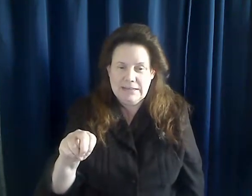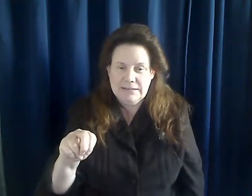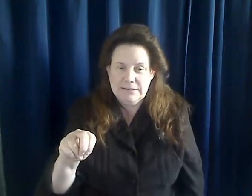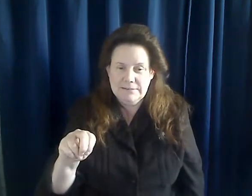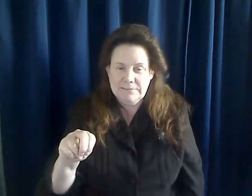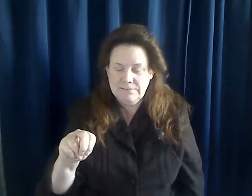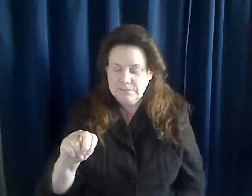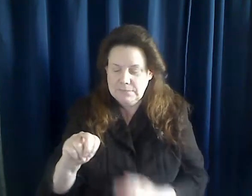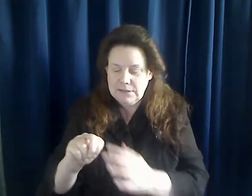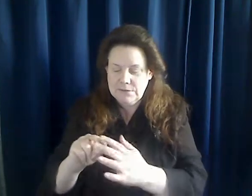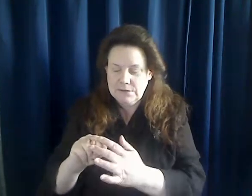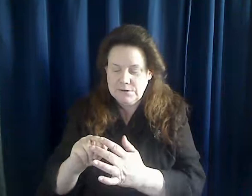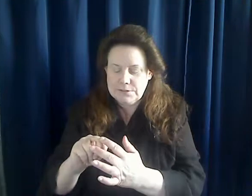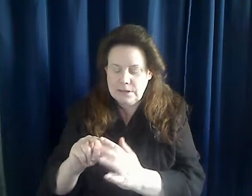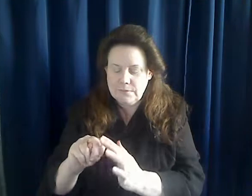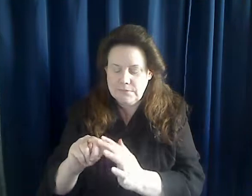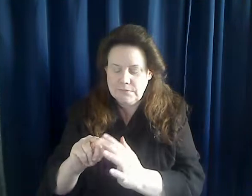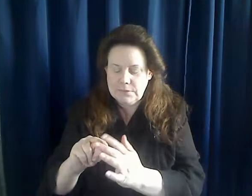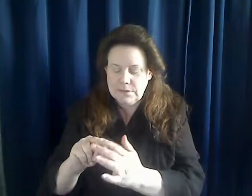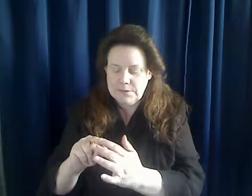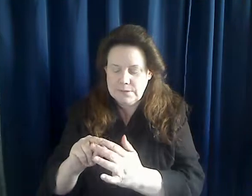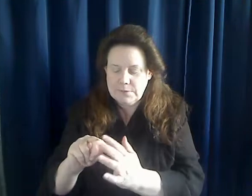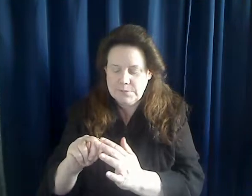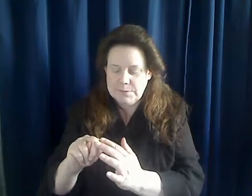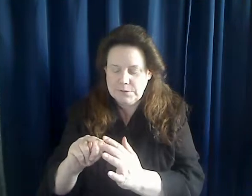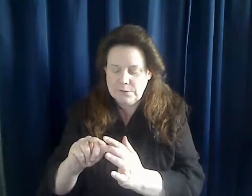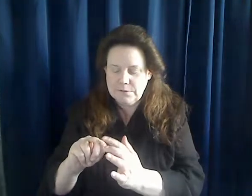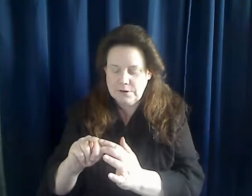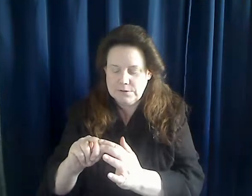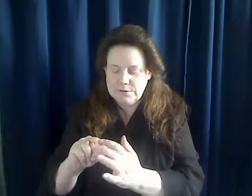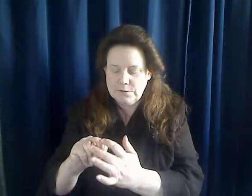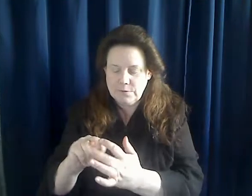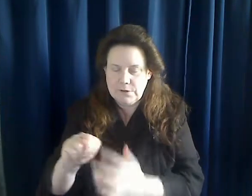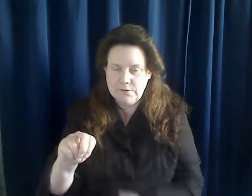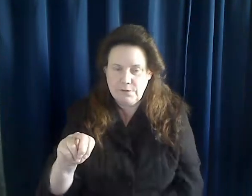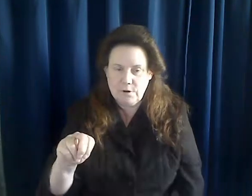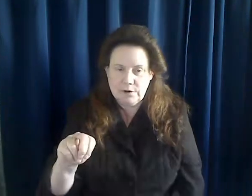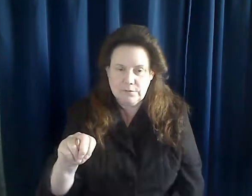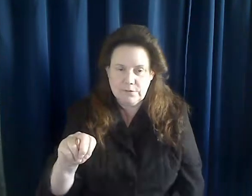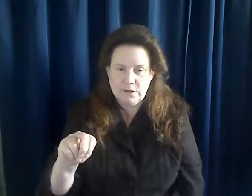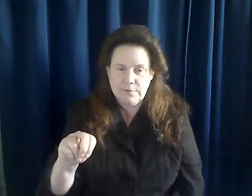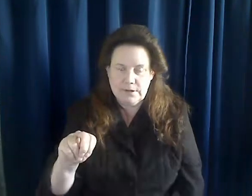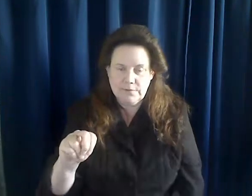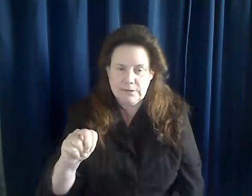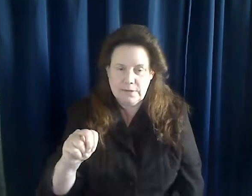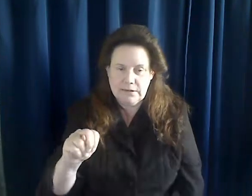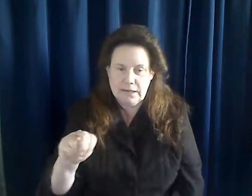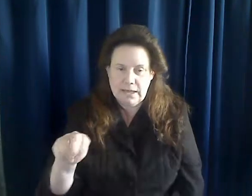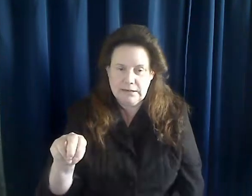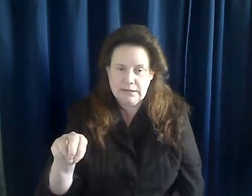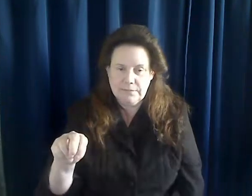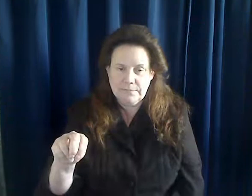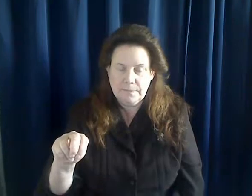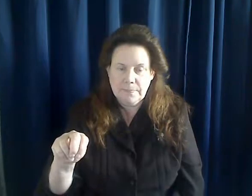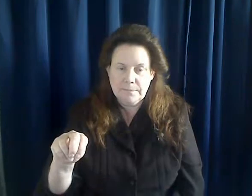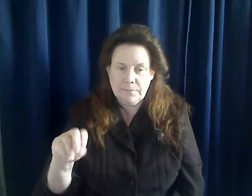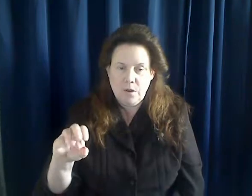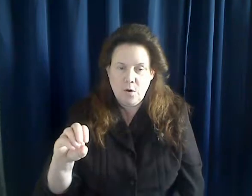N, fingers come, the thumb comes between fingers 3 and 4, or tall man and ring man. N,